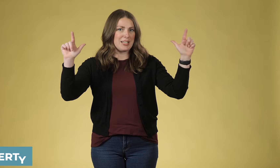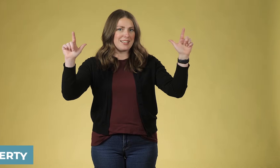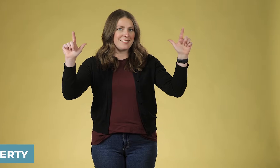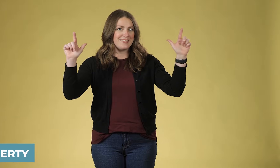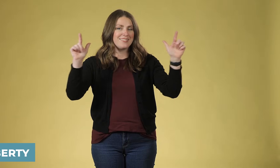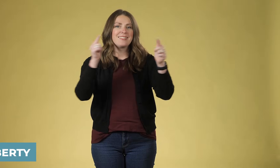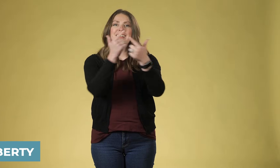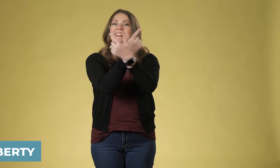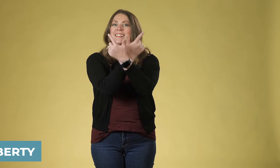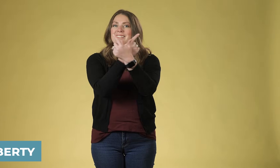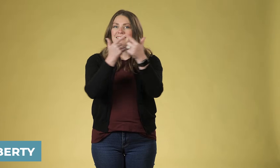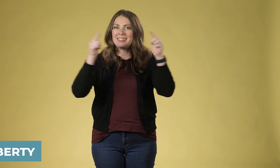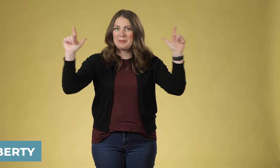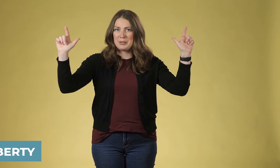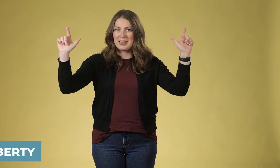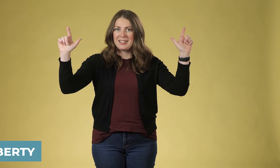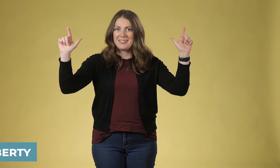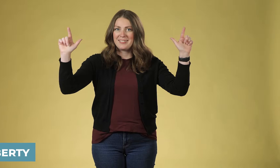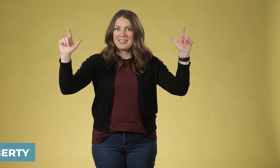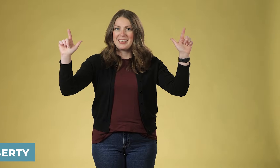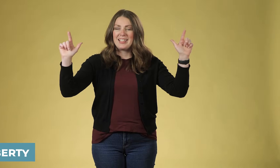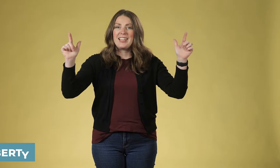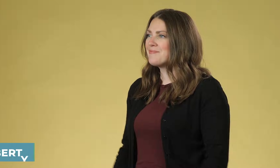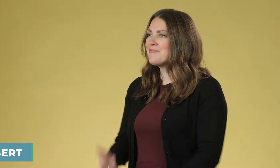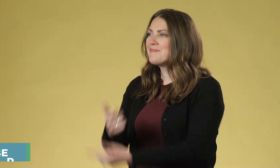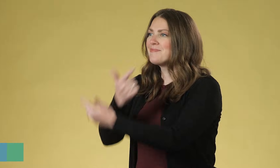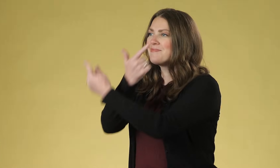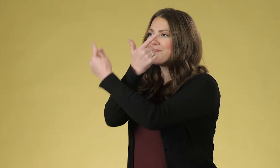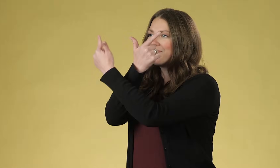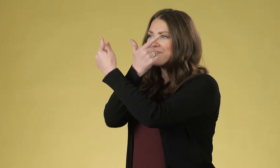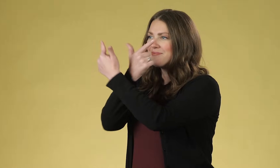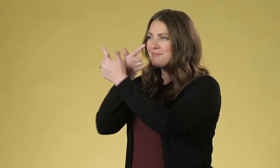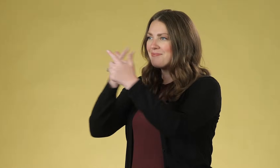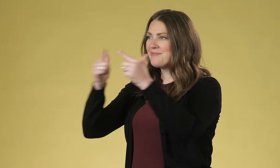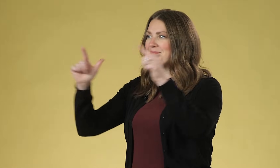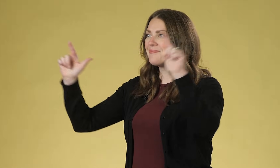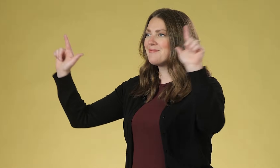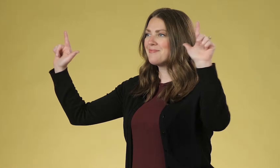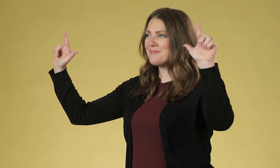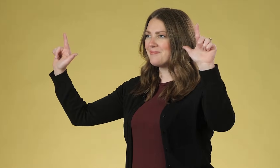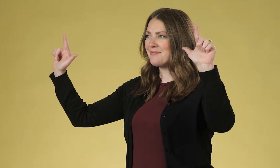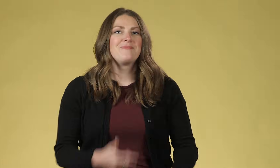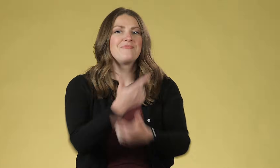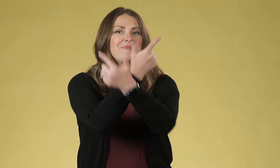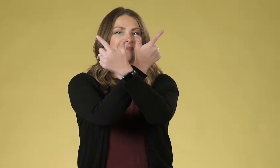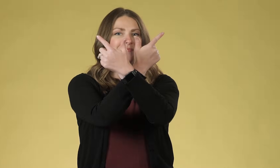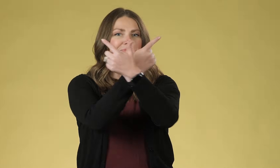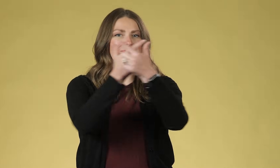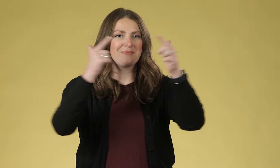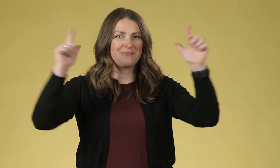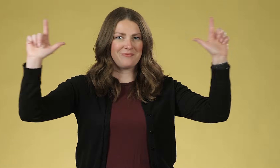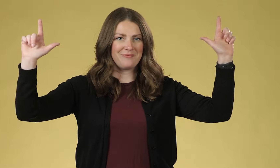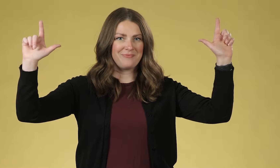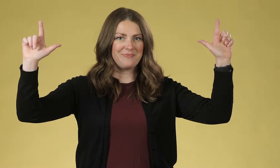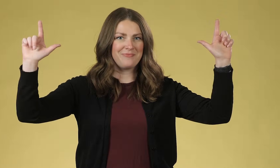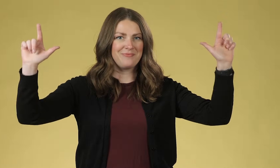Liberty. Liberty. It's L hands across your body coming out